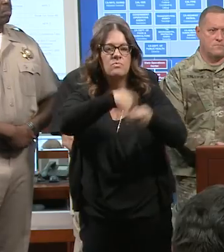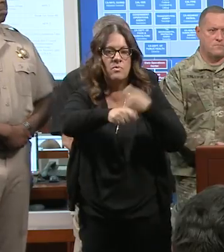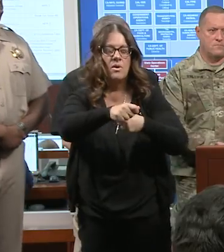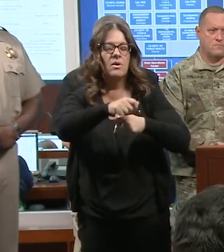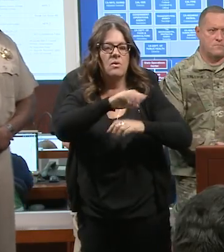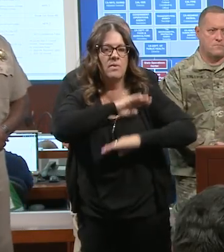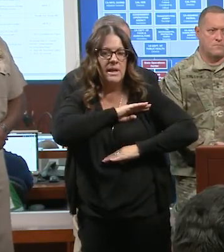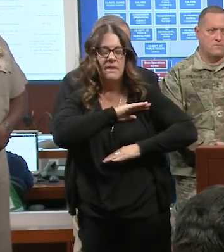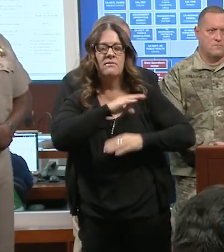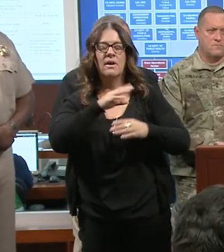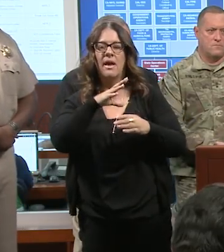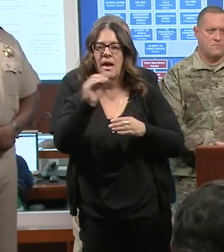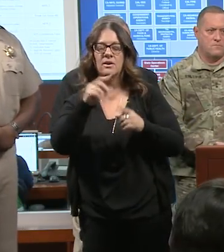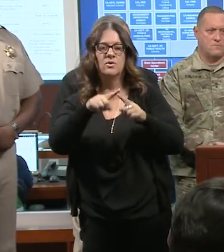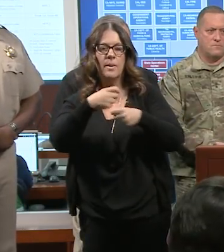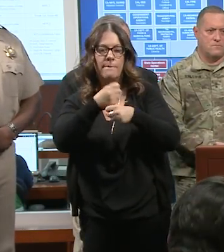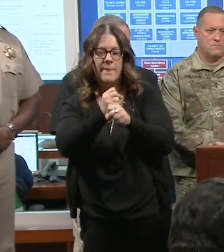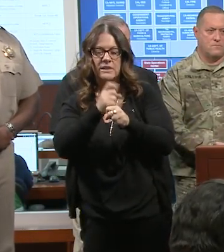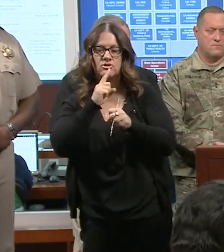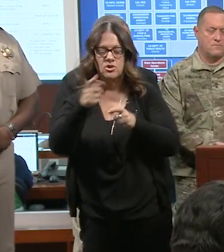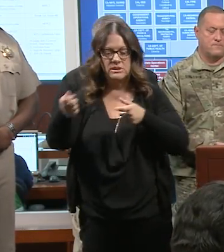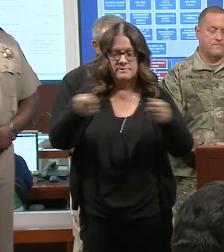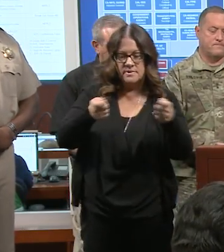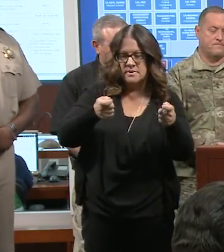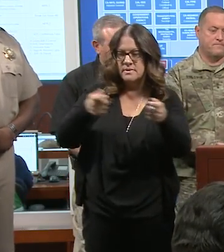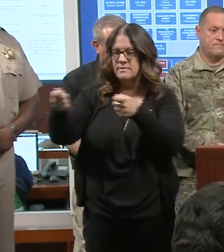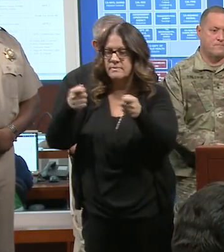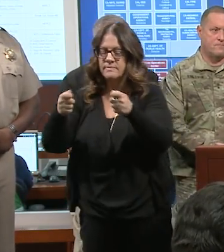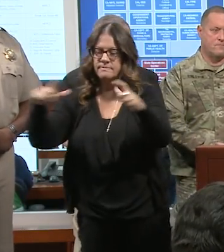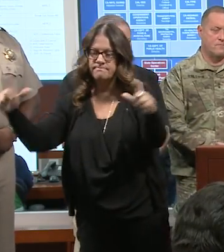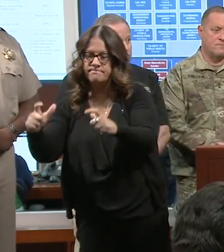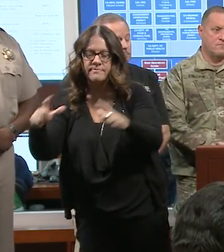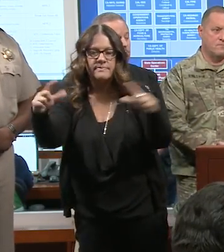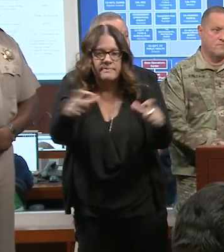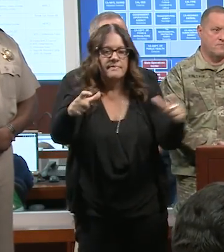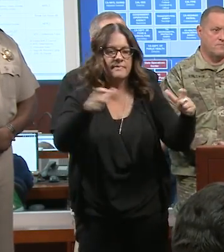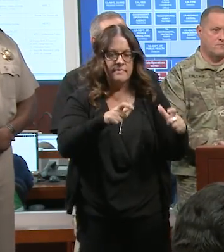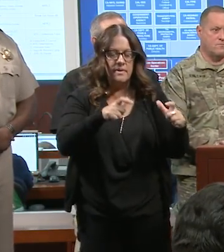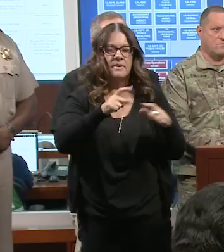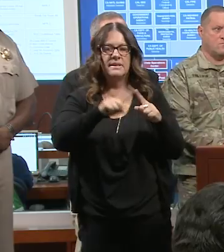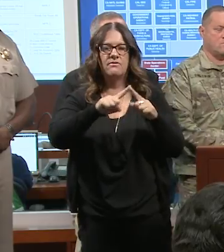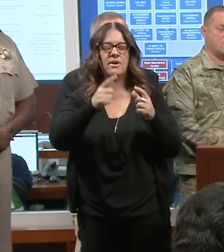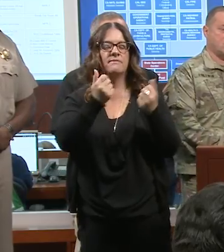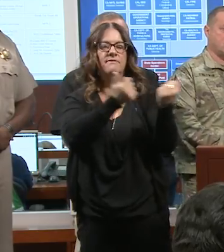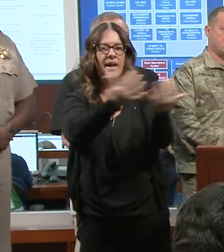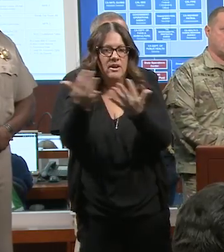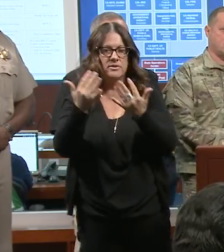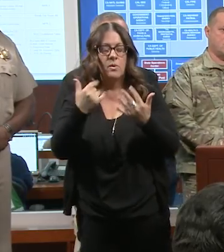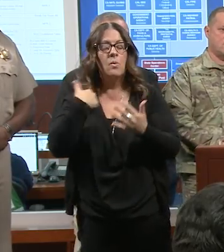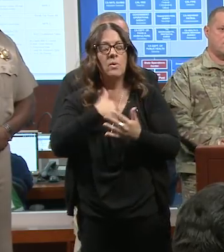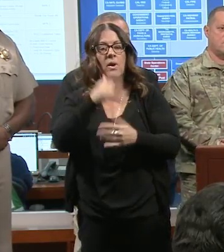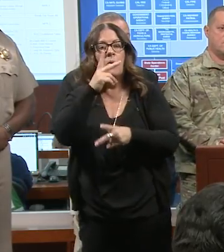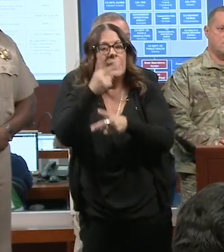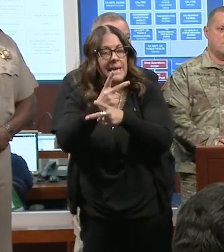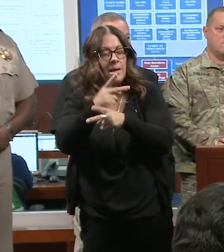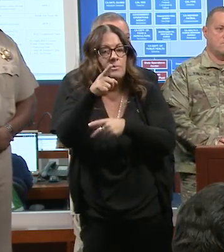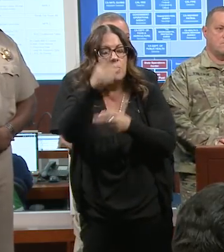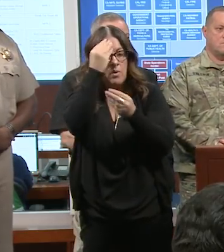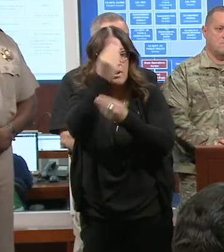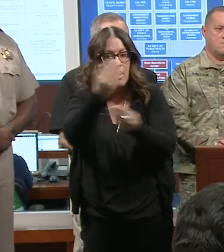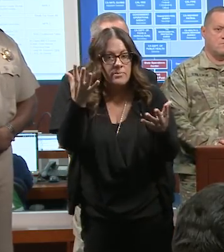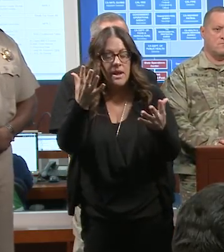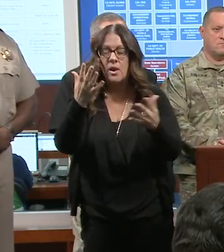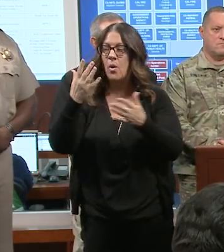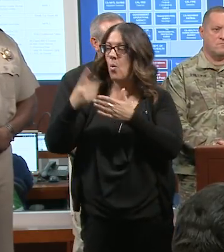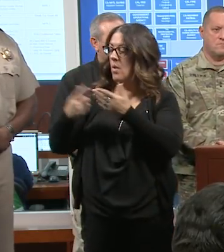cutting perimeter line and containing these fires. We're going to keep folks very well updated throughout the course of